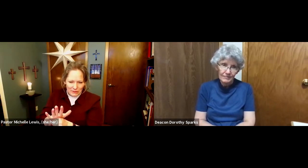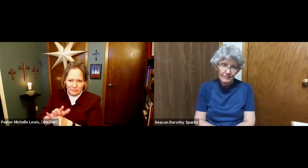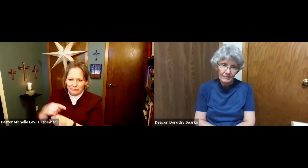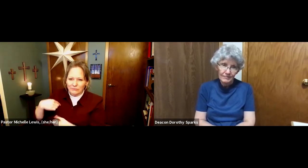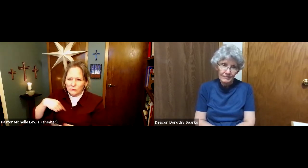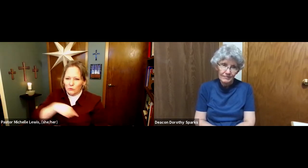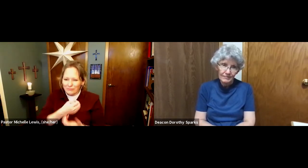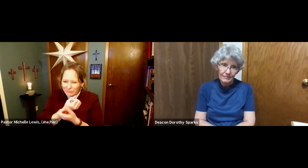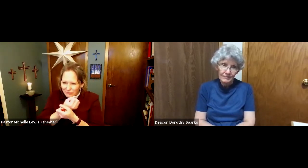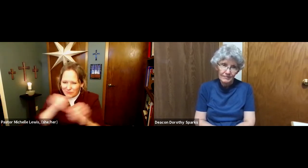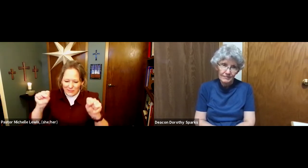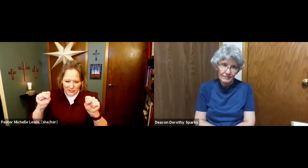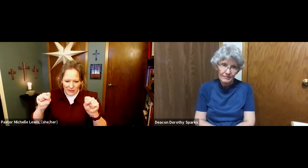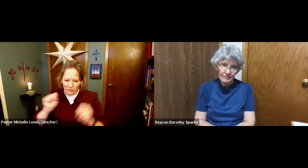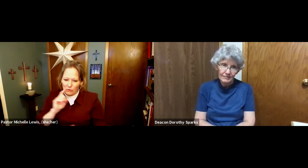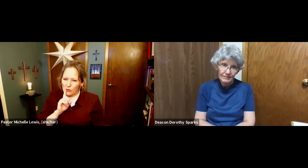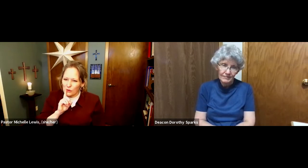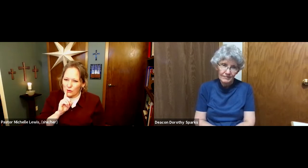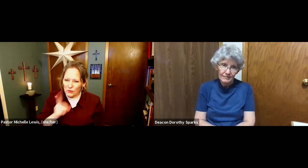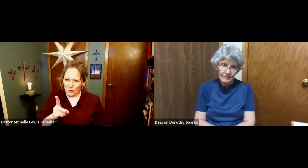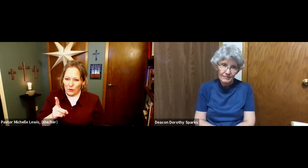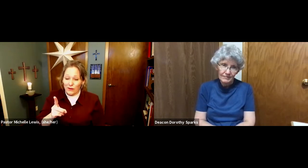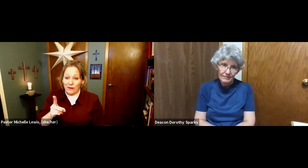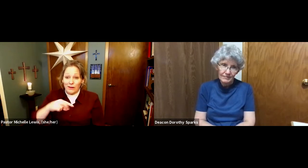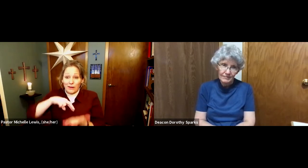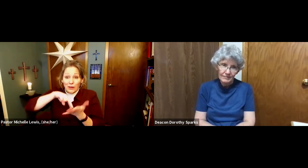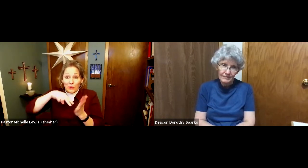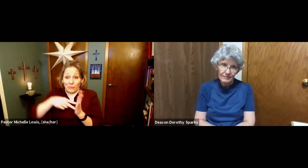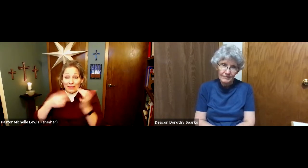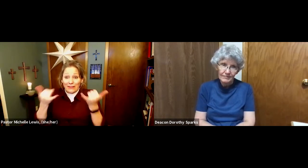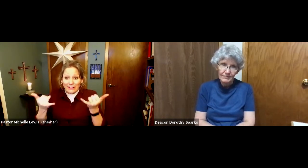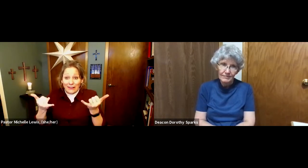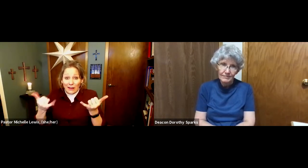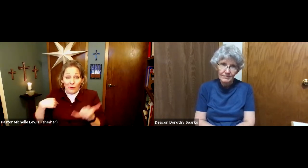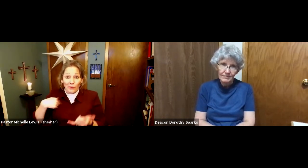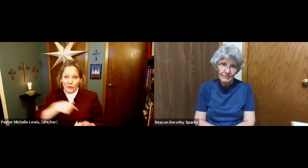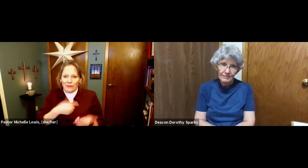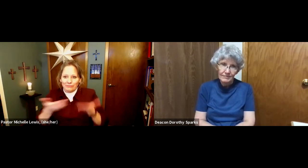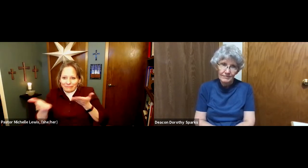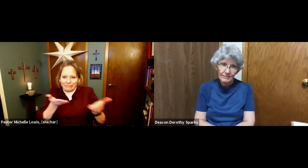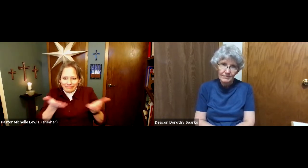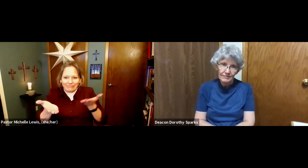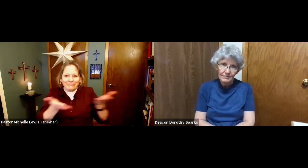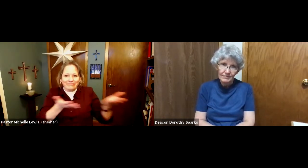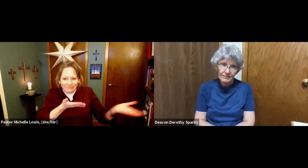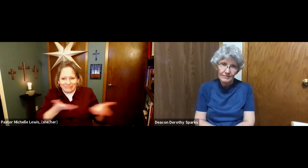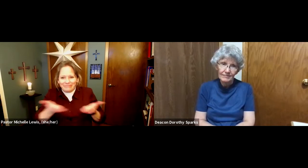We receive your promise and become servants of all.